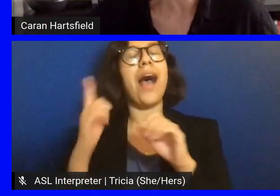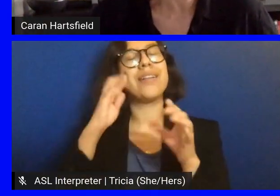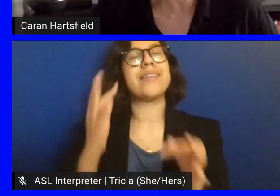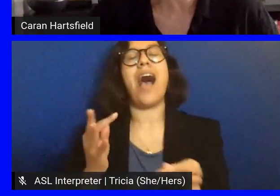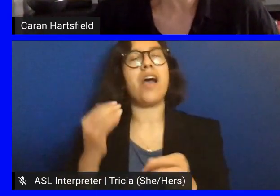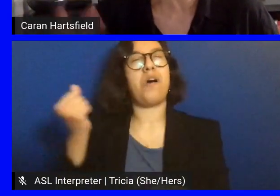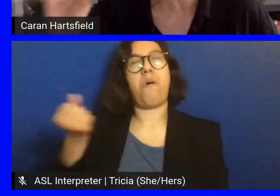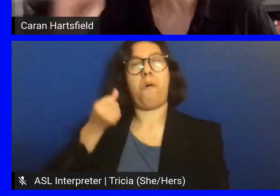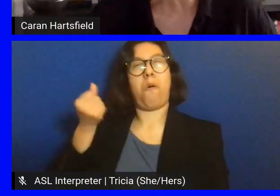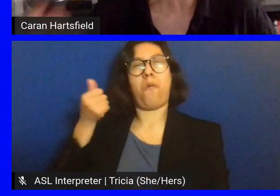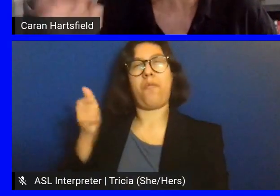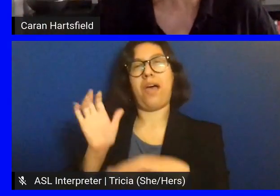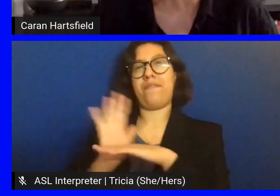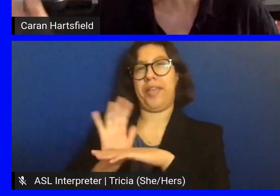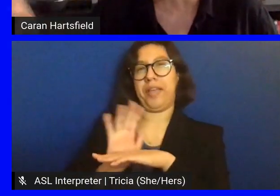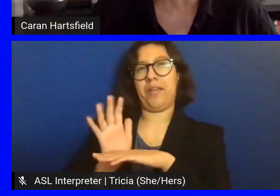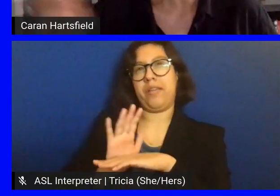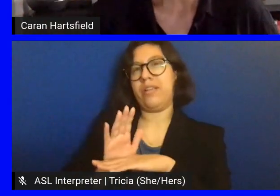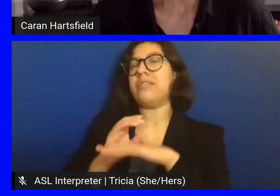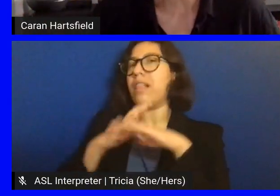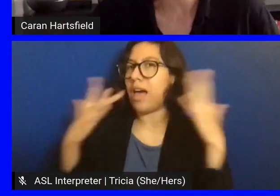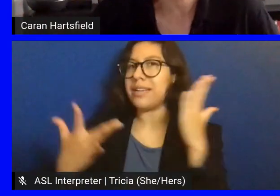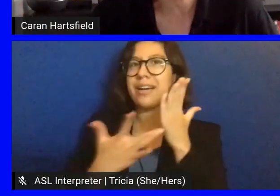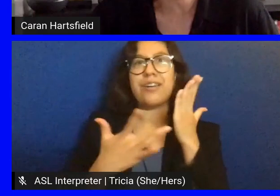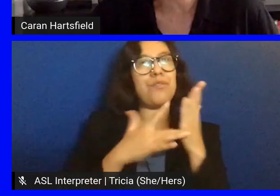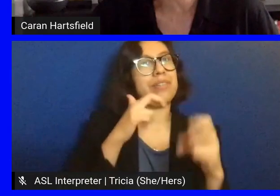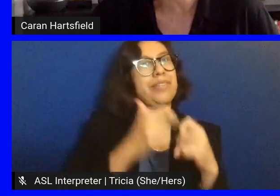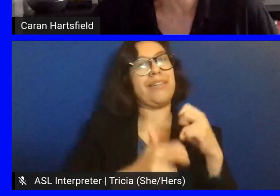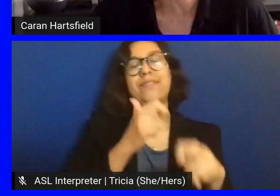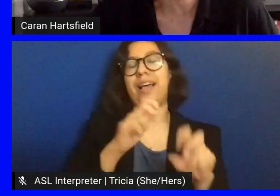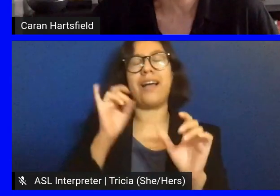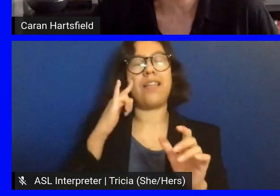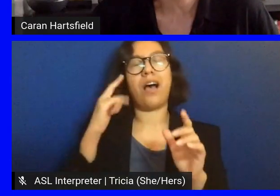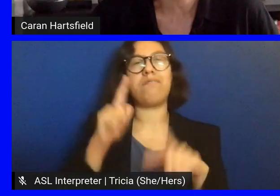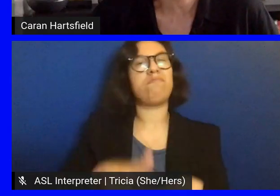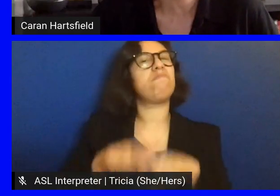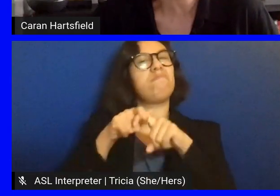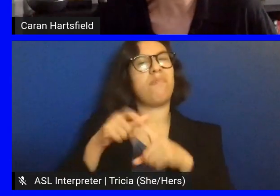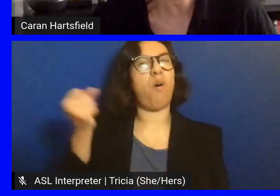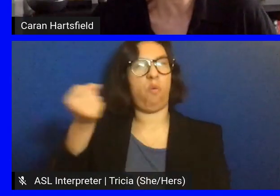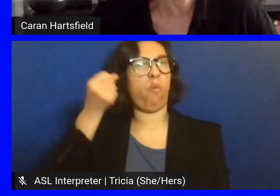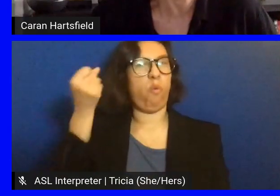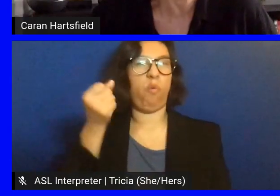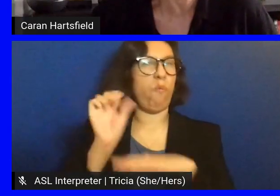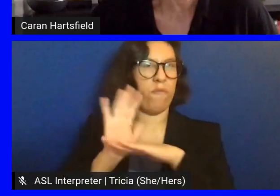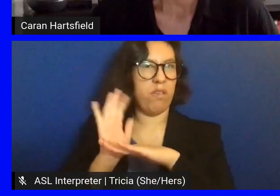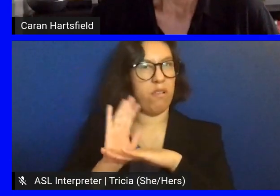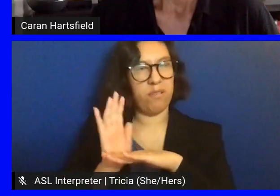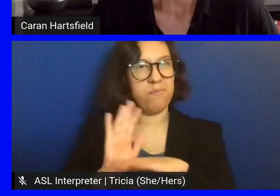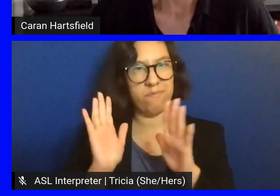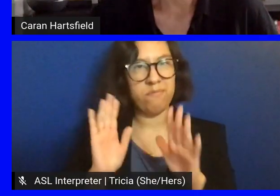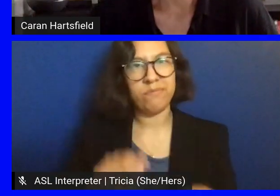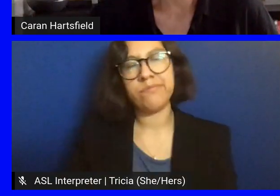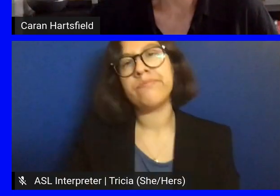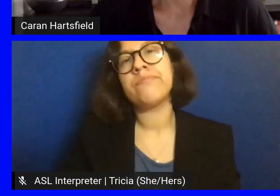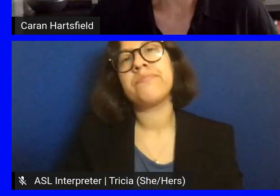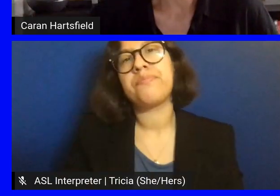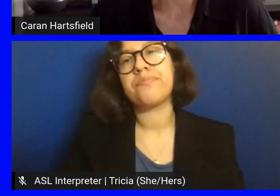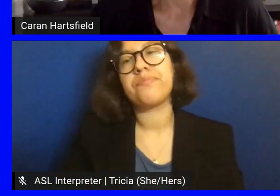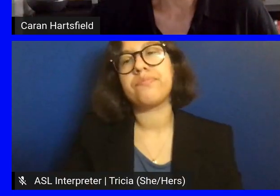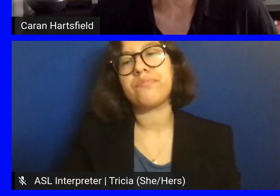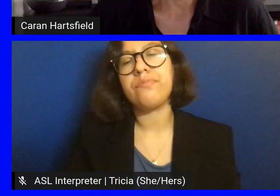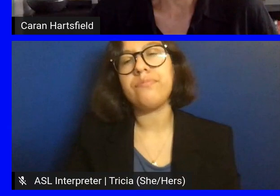were also technical difficulties. And so I had to put this film on the back burner.